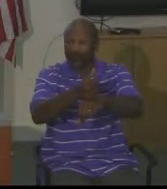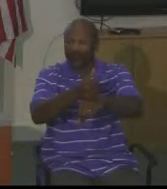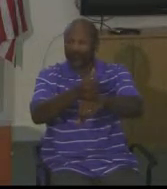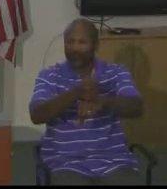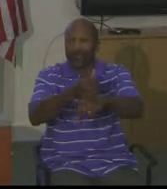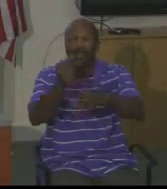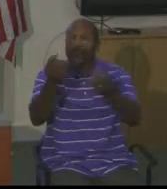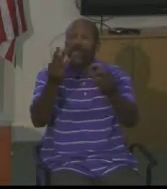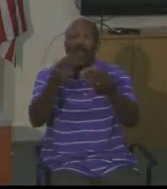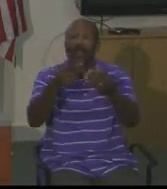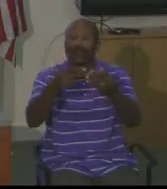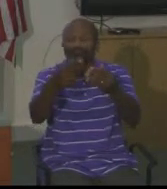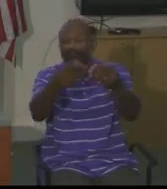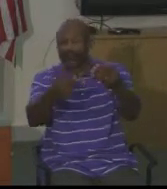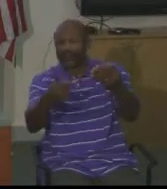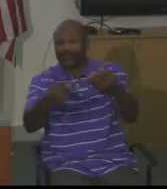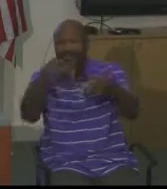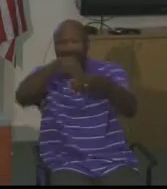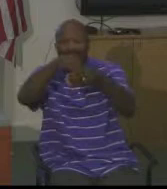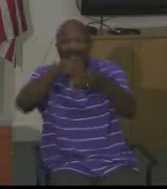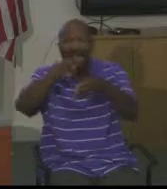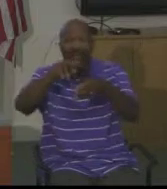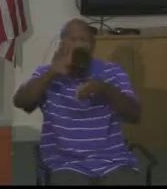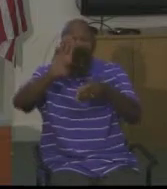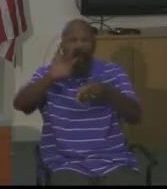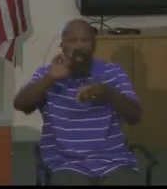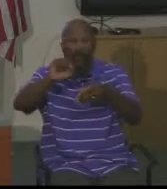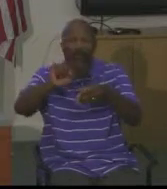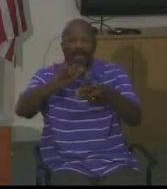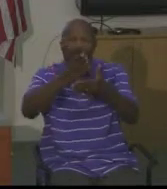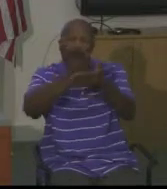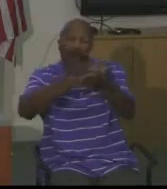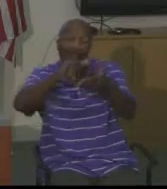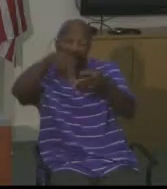So there's many things inside the BIOS, part of it is cost.